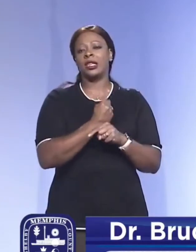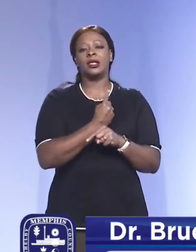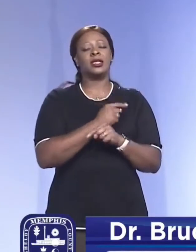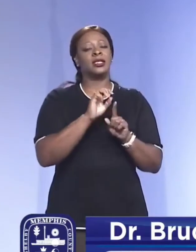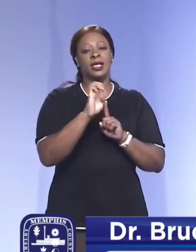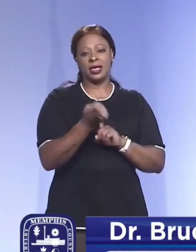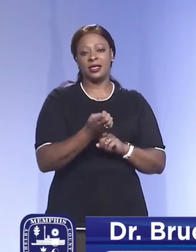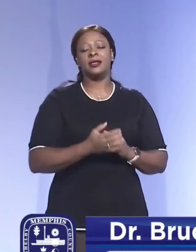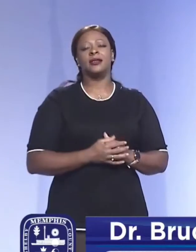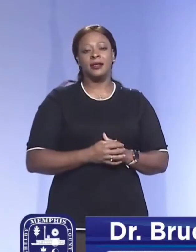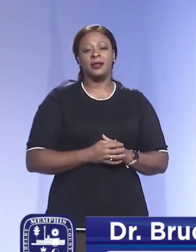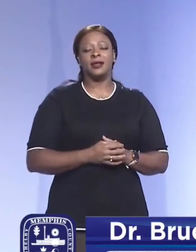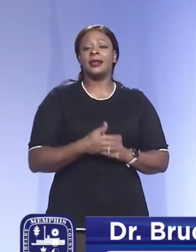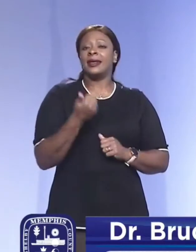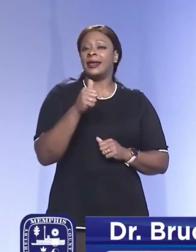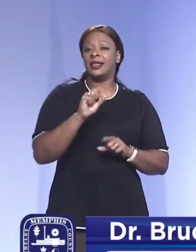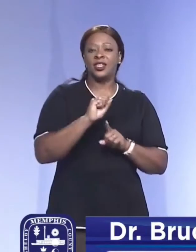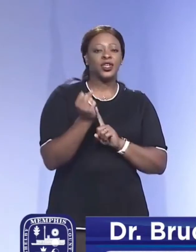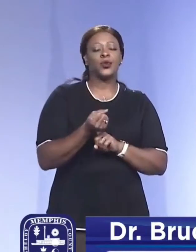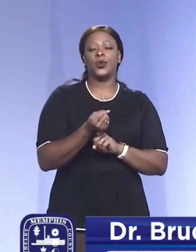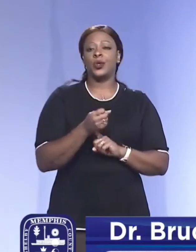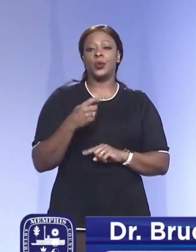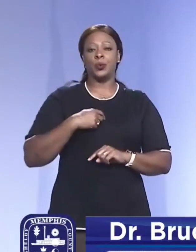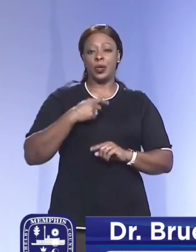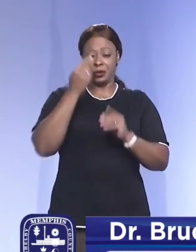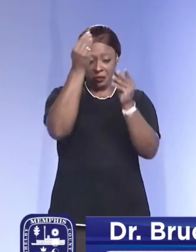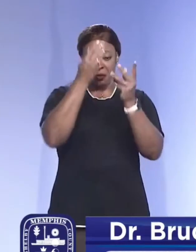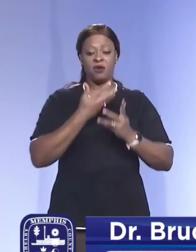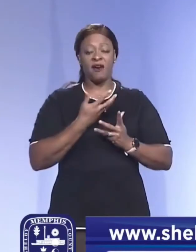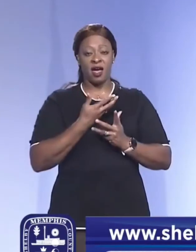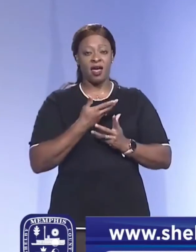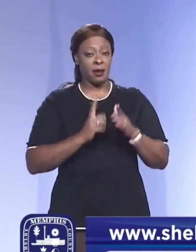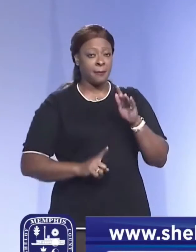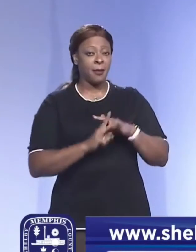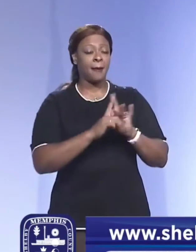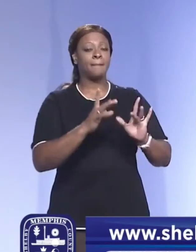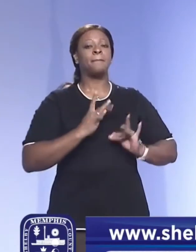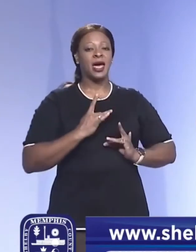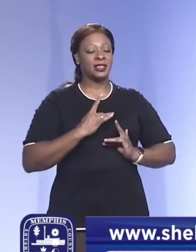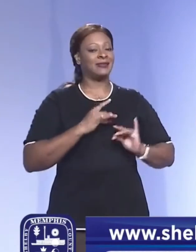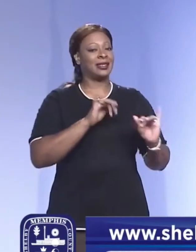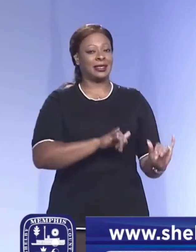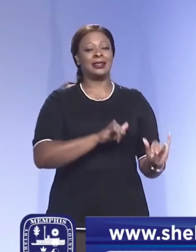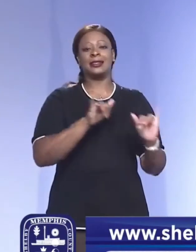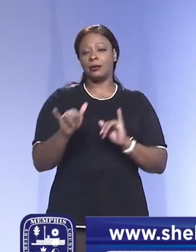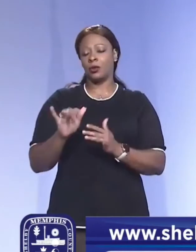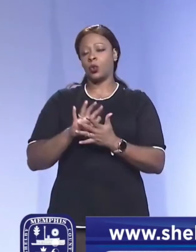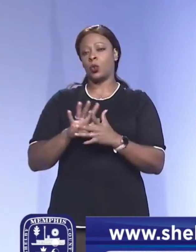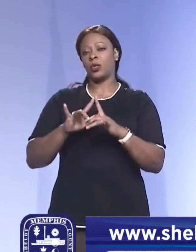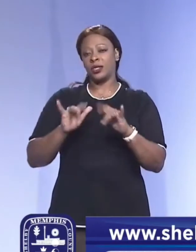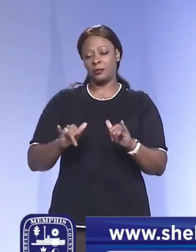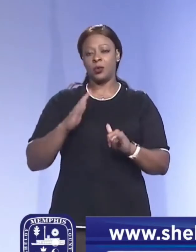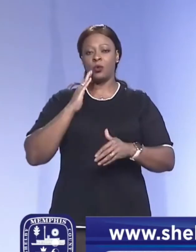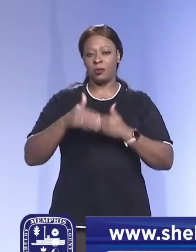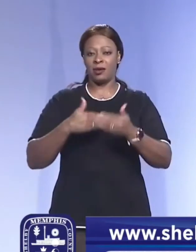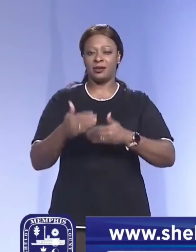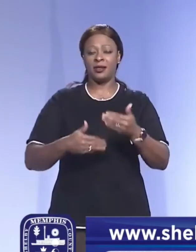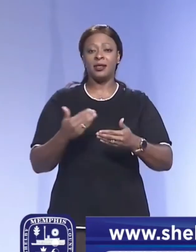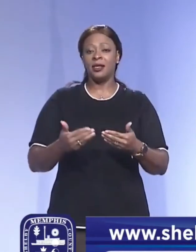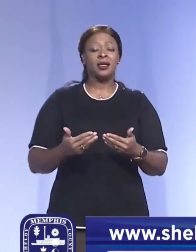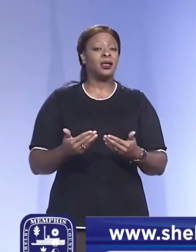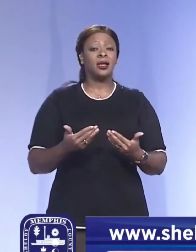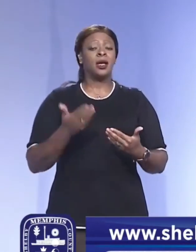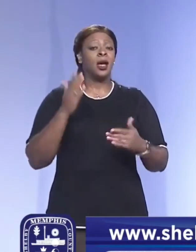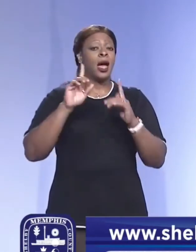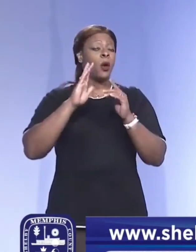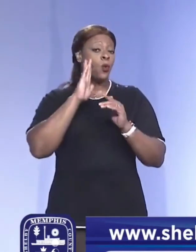setting, any situation where we're notified that there are positive cases and contacts. Now, whether we would